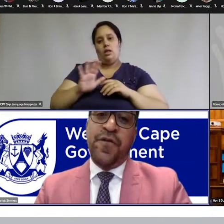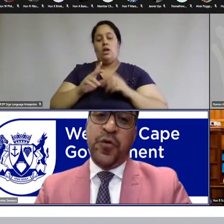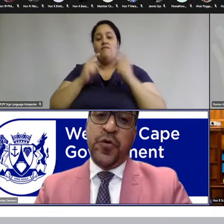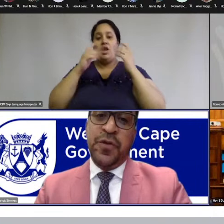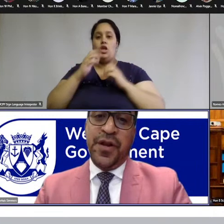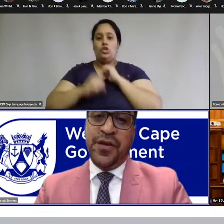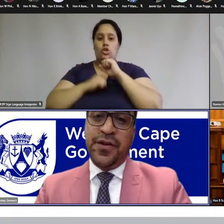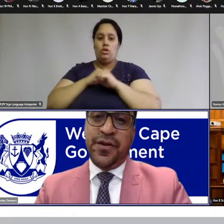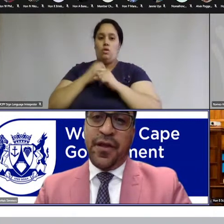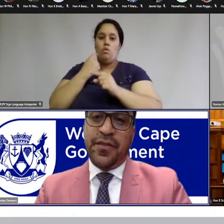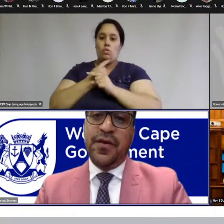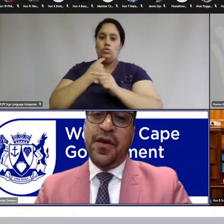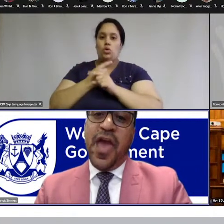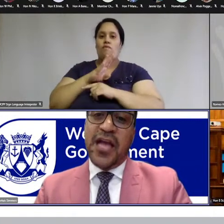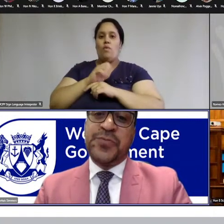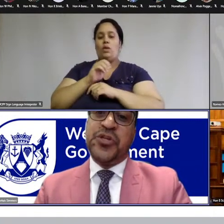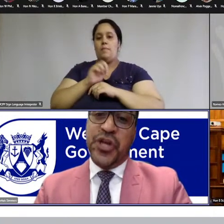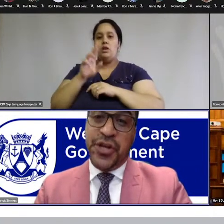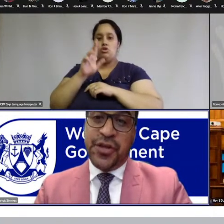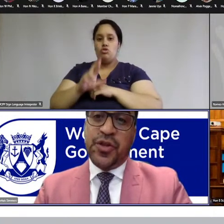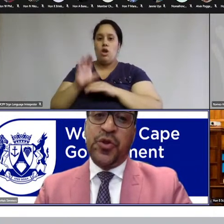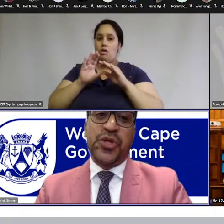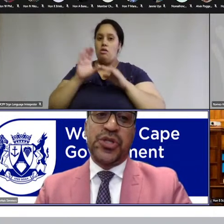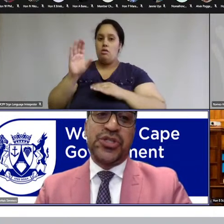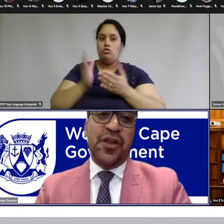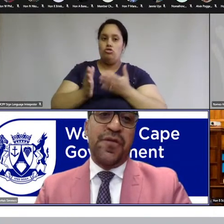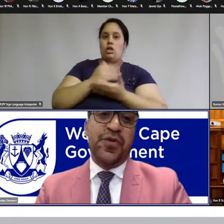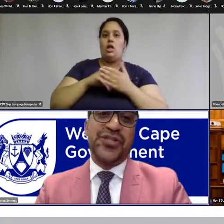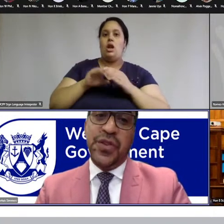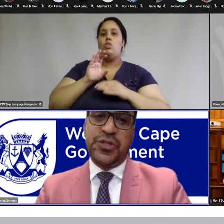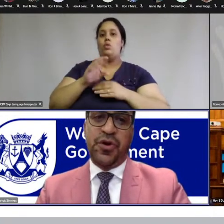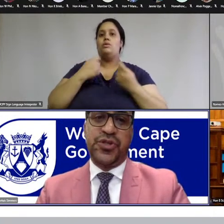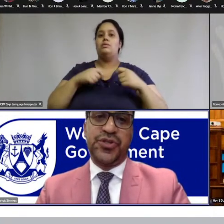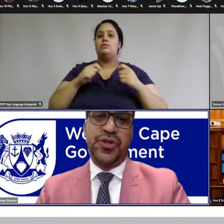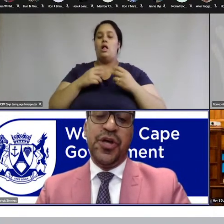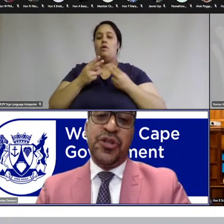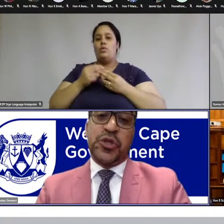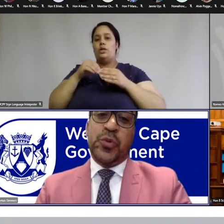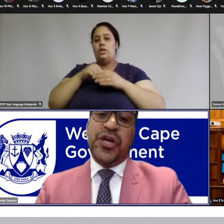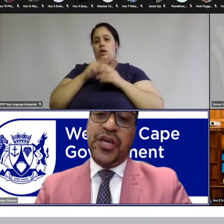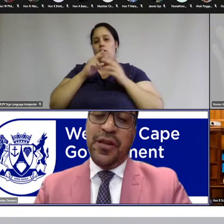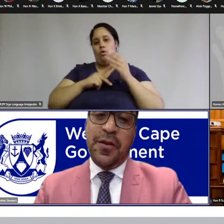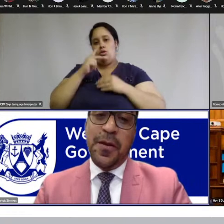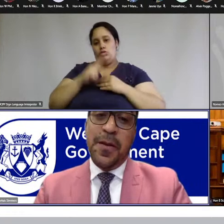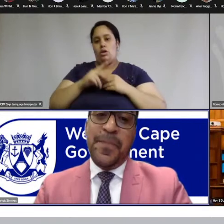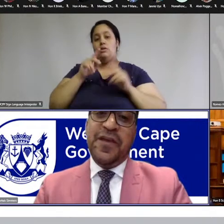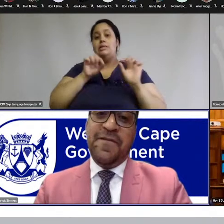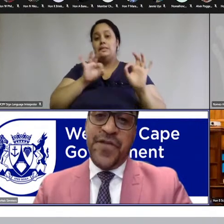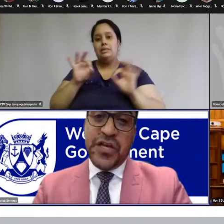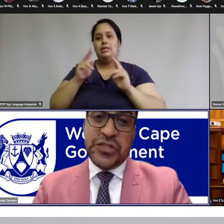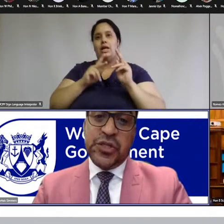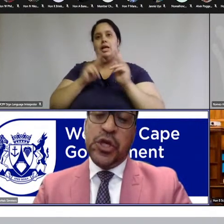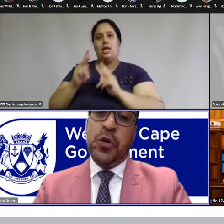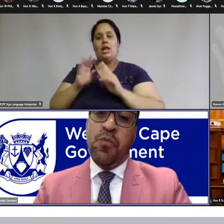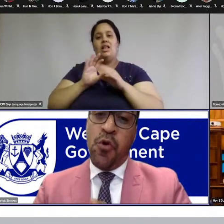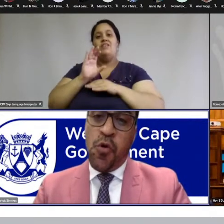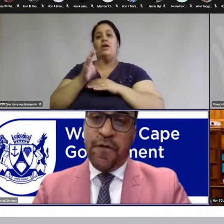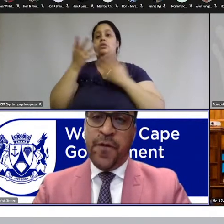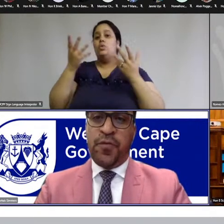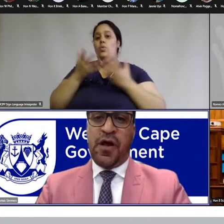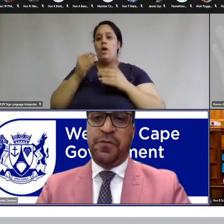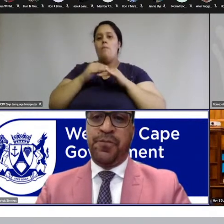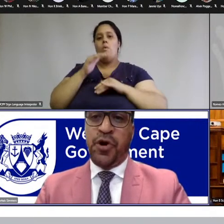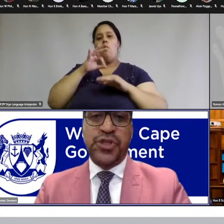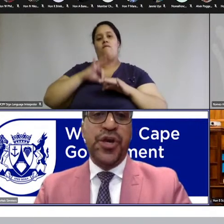already 40 million rand has been generated through the selling of units in these projects. This will again be invested in more